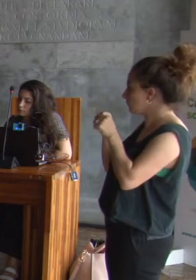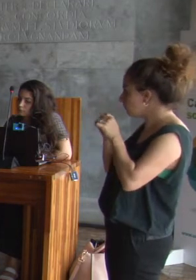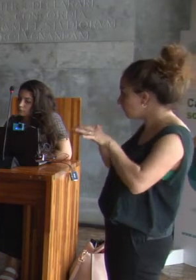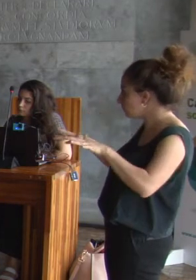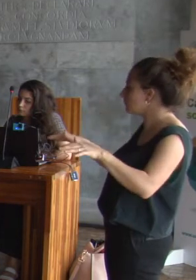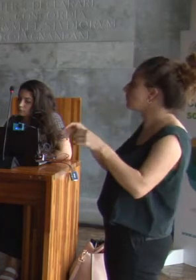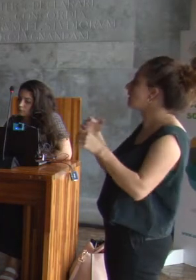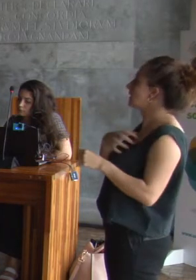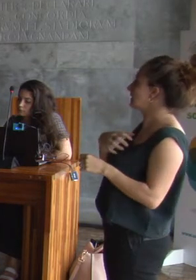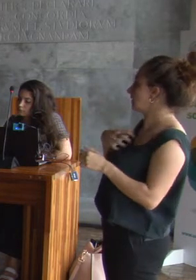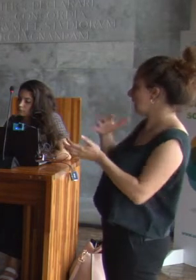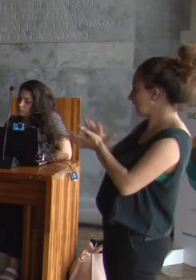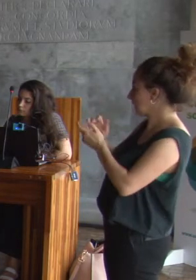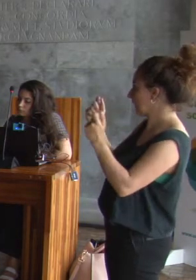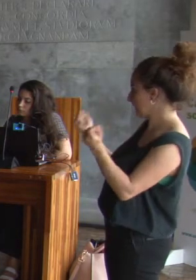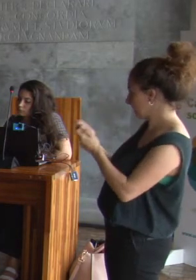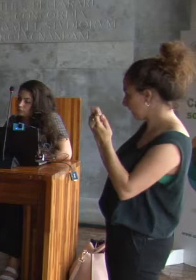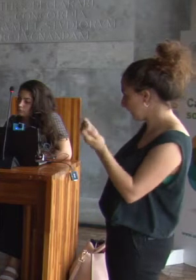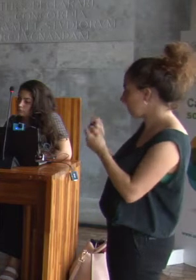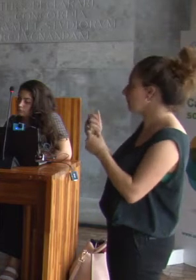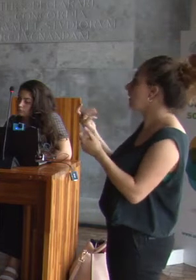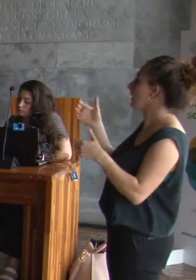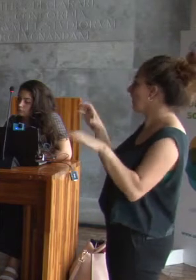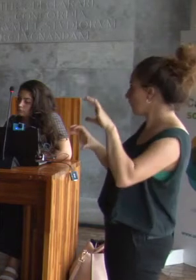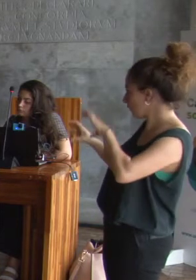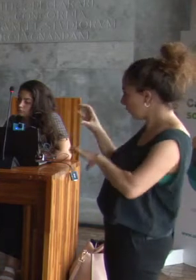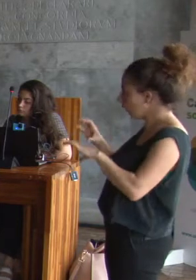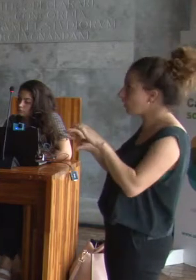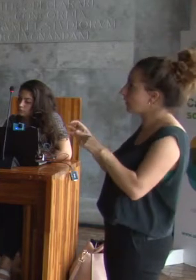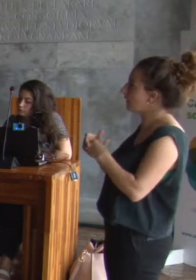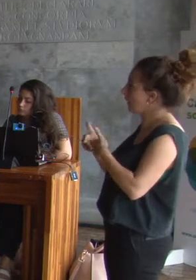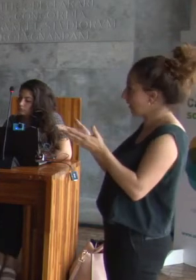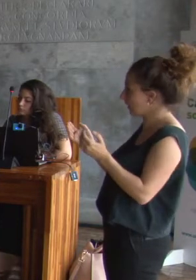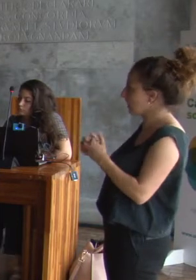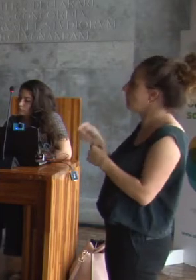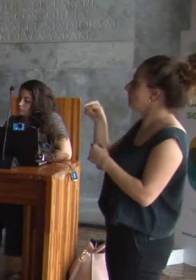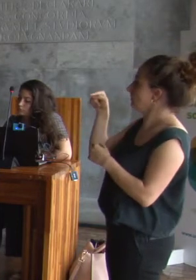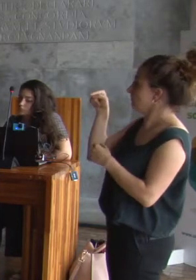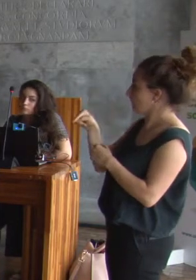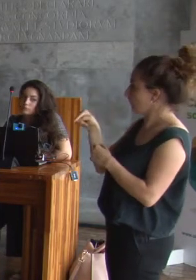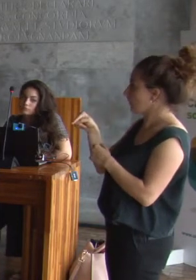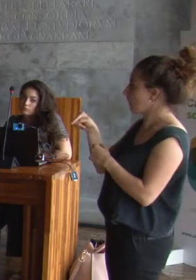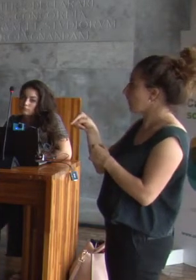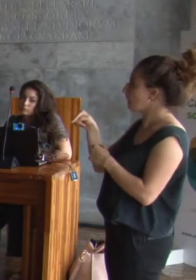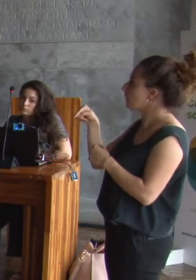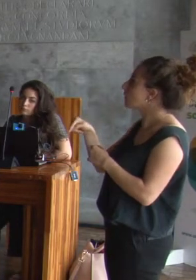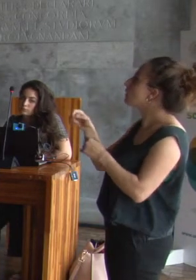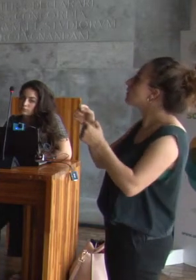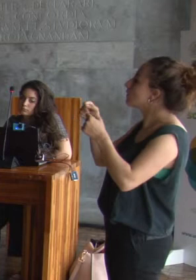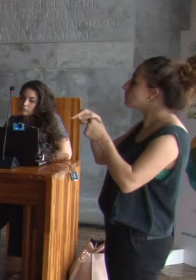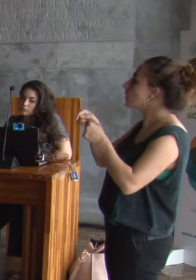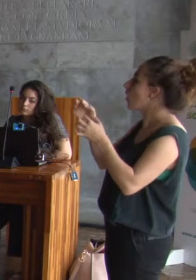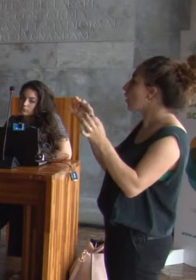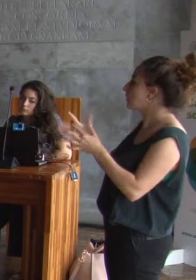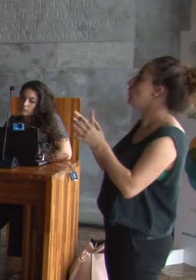science fairs, festivals, open houses, open labs. So this is when scientists are communicating the